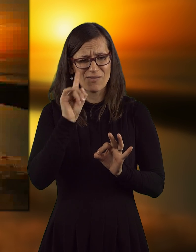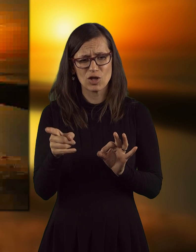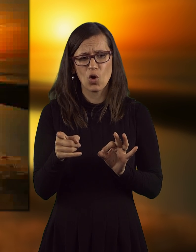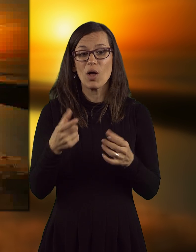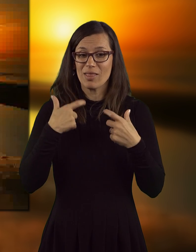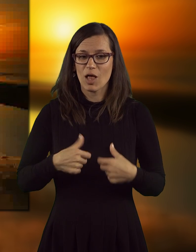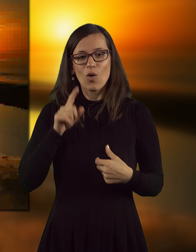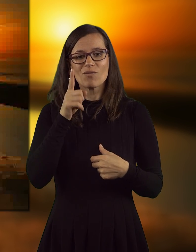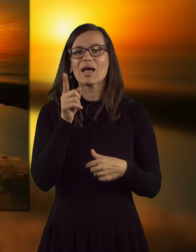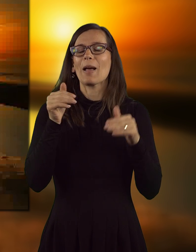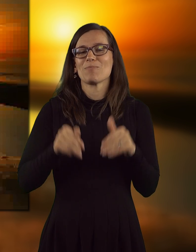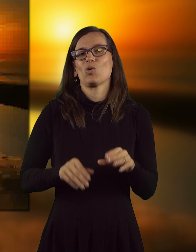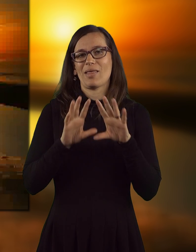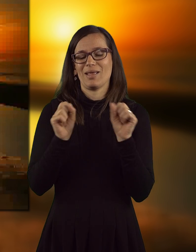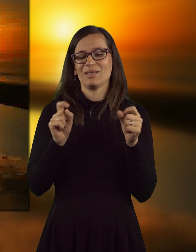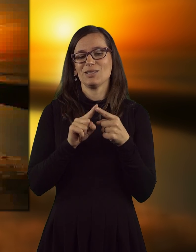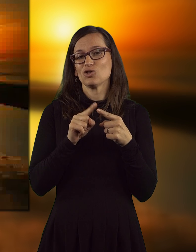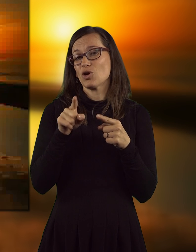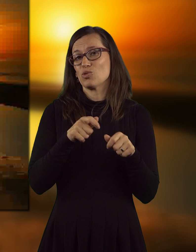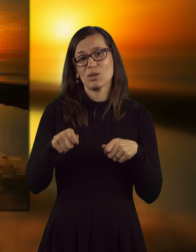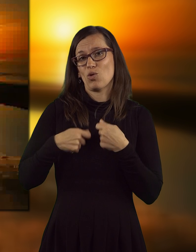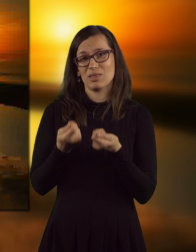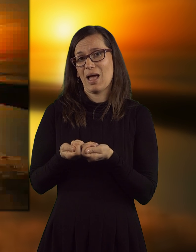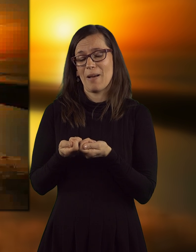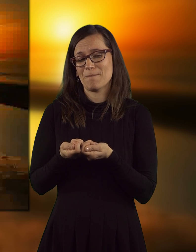is known... The body knows what to do. If we just